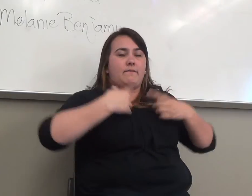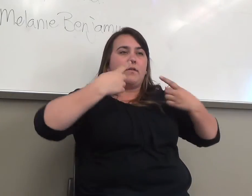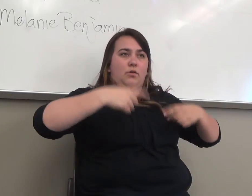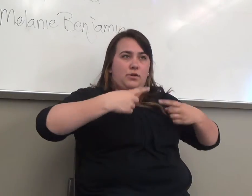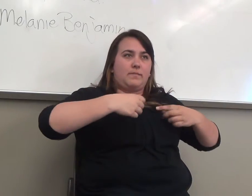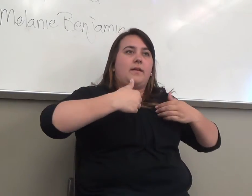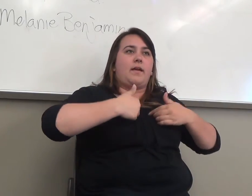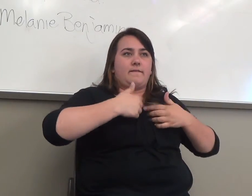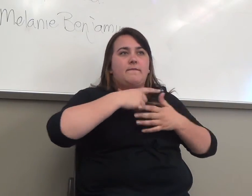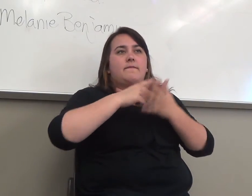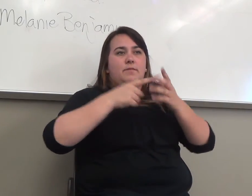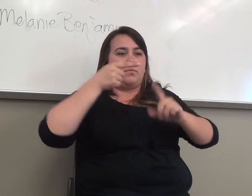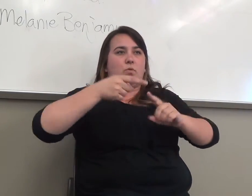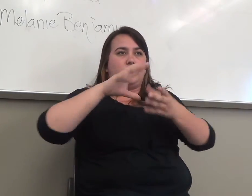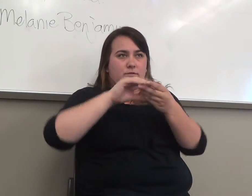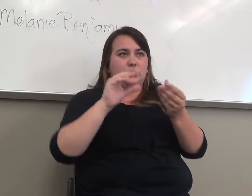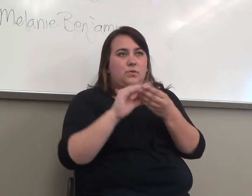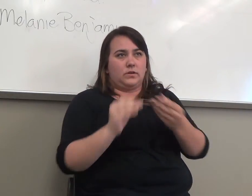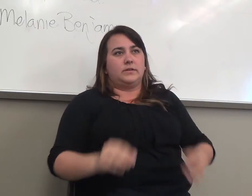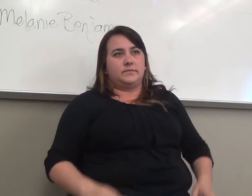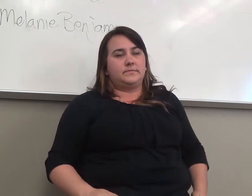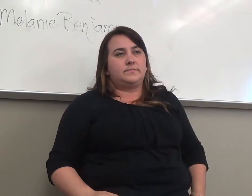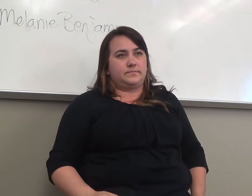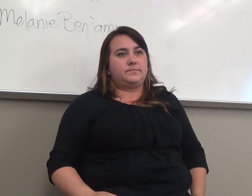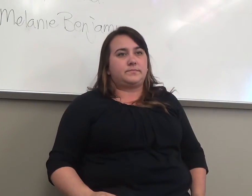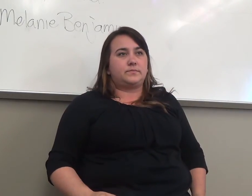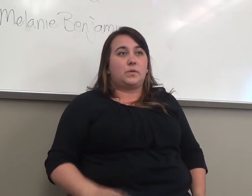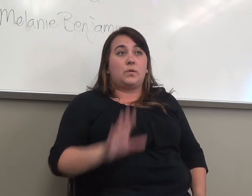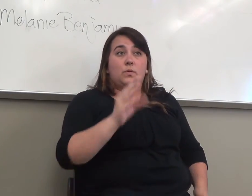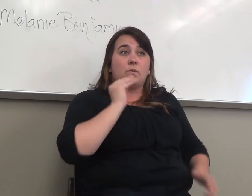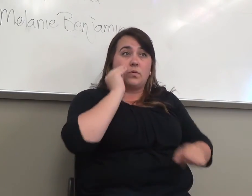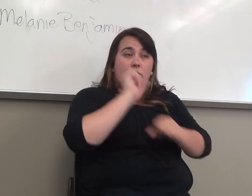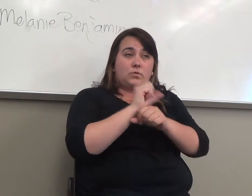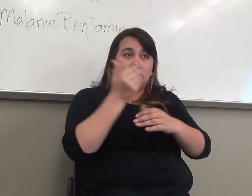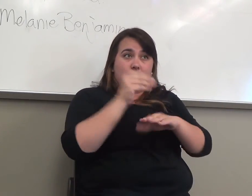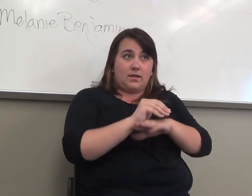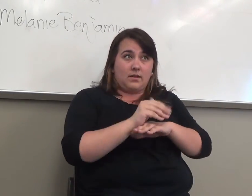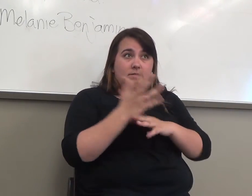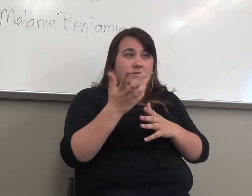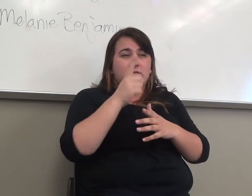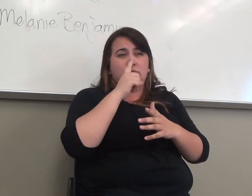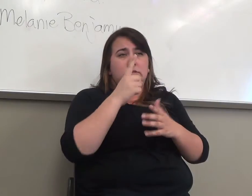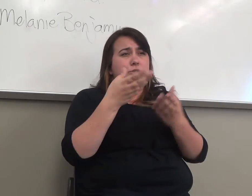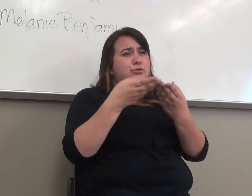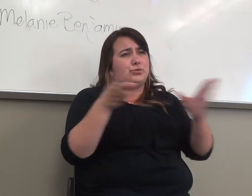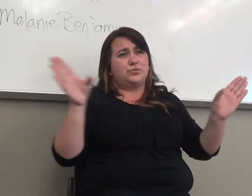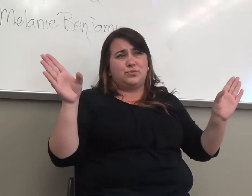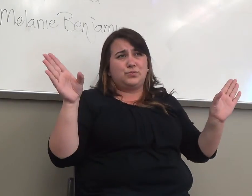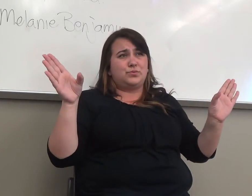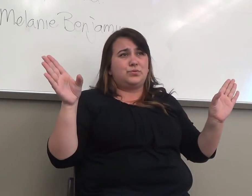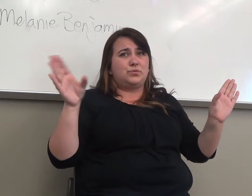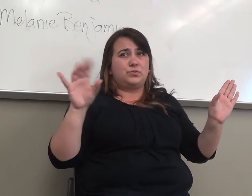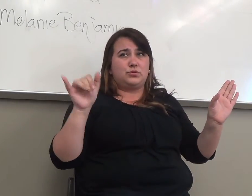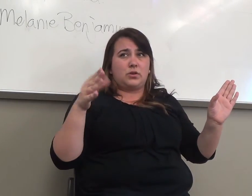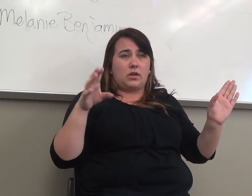topic. Okay, so your homework for tonight is very general. Jacob, what's your homework for